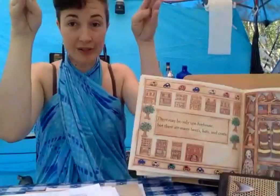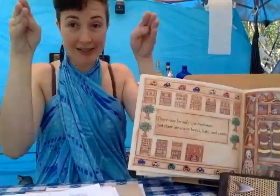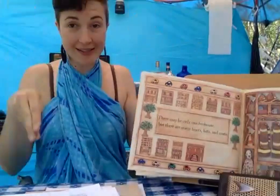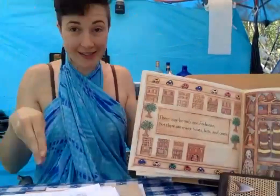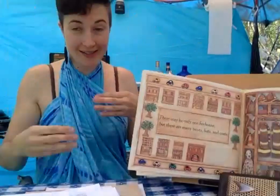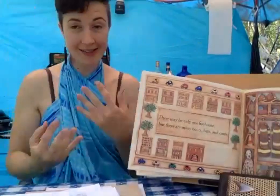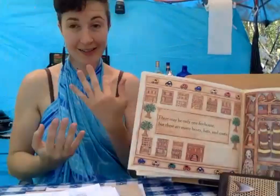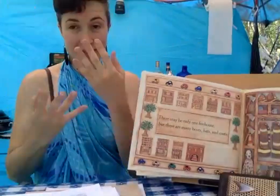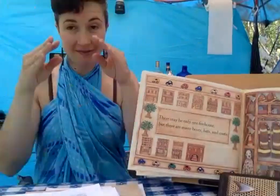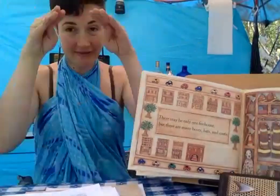firehouse,